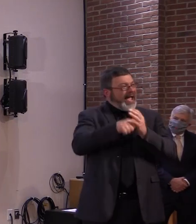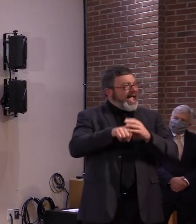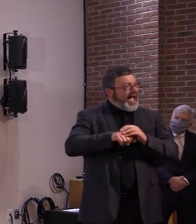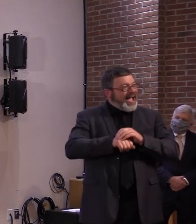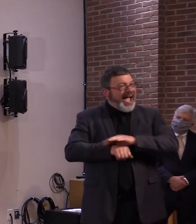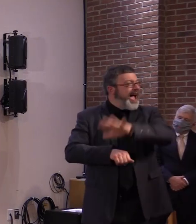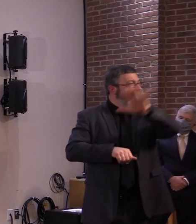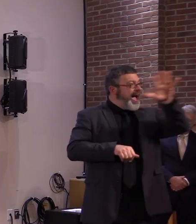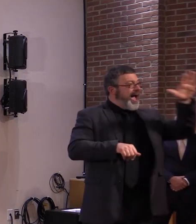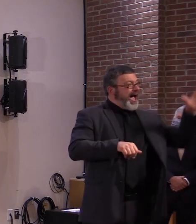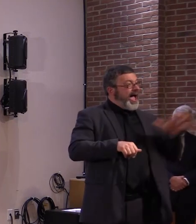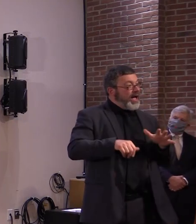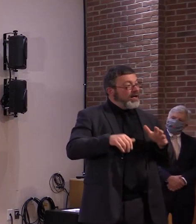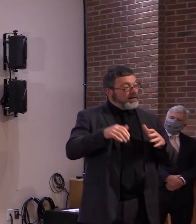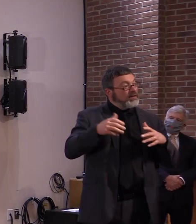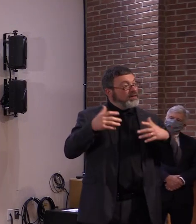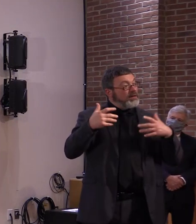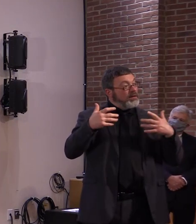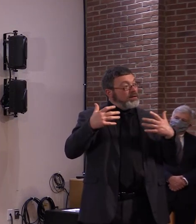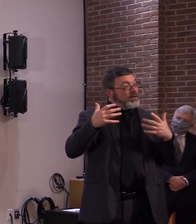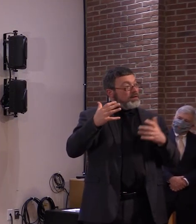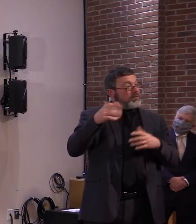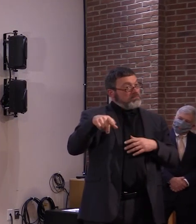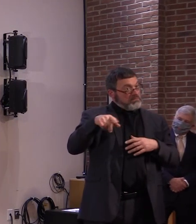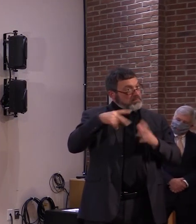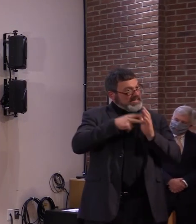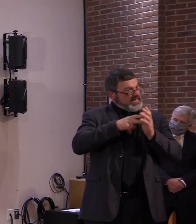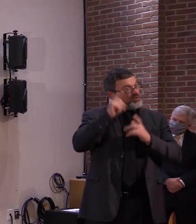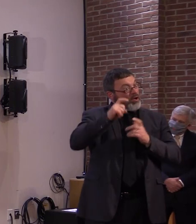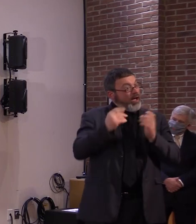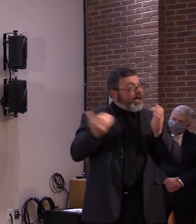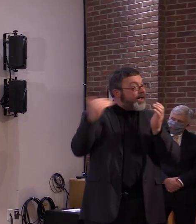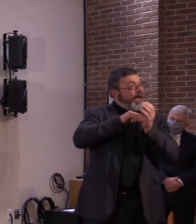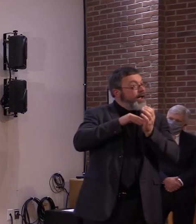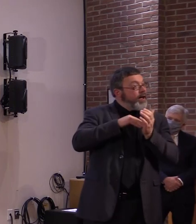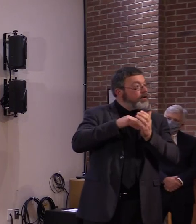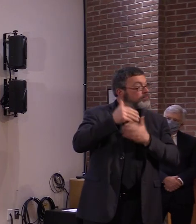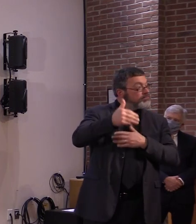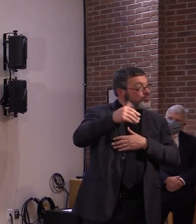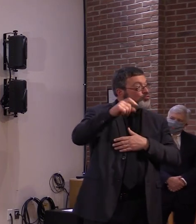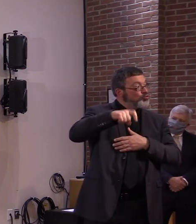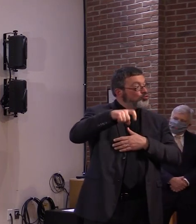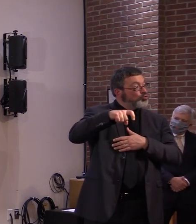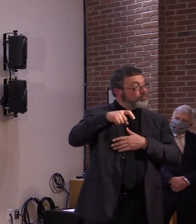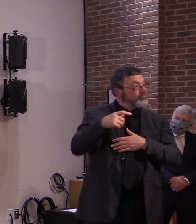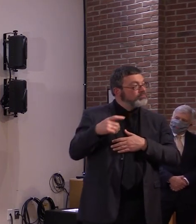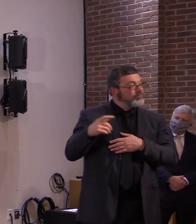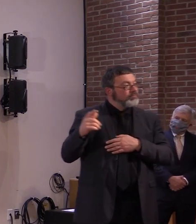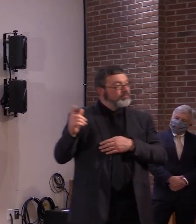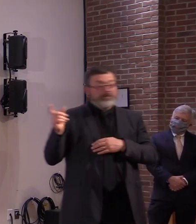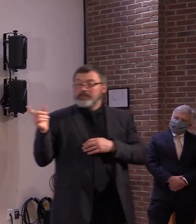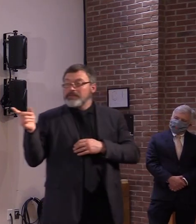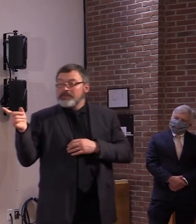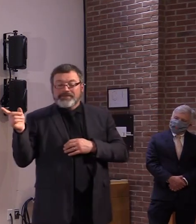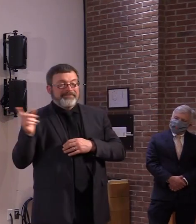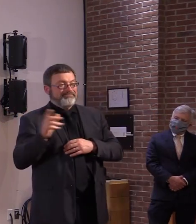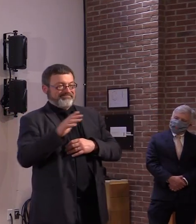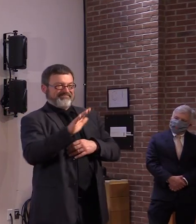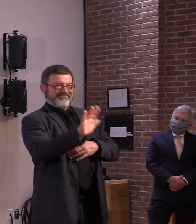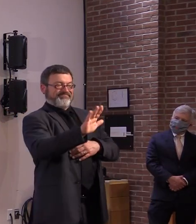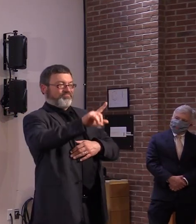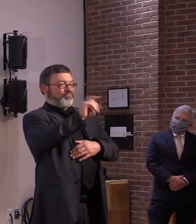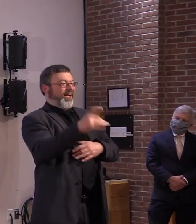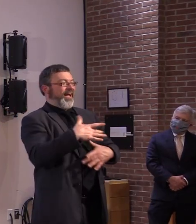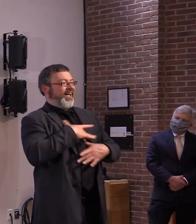Interesting question, and we'll be able to reflect on that after, the elections are all certified and so